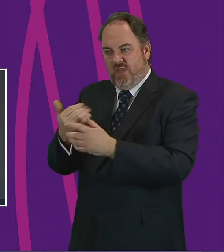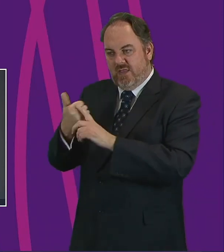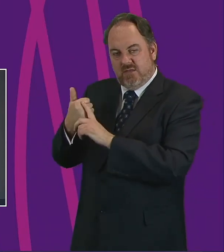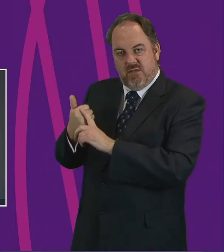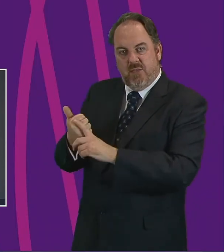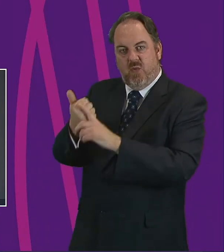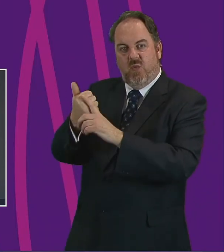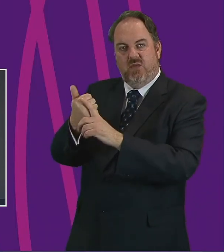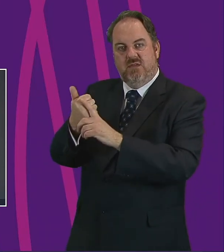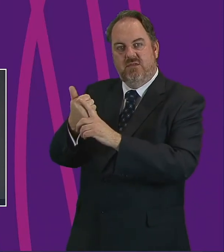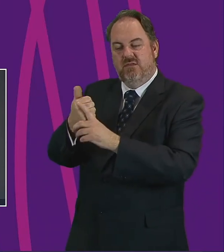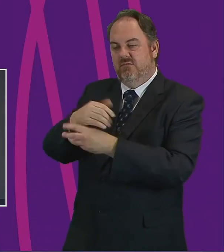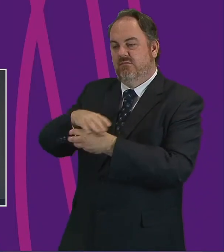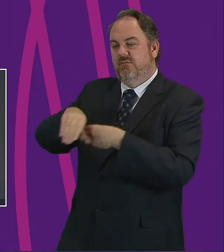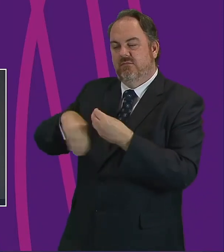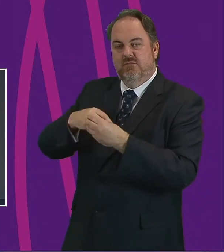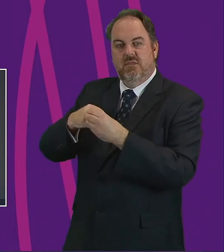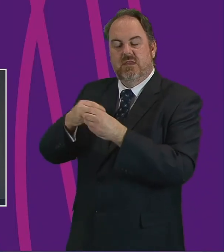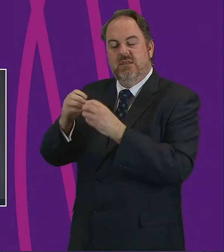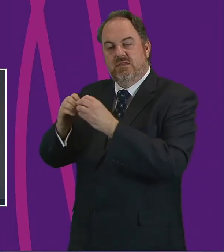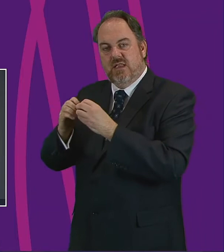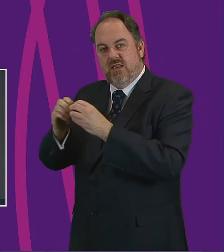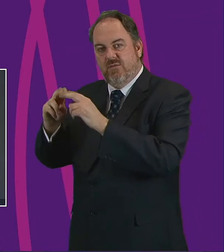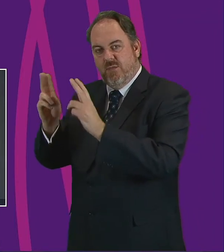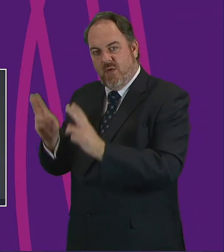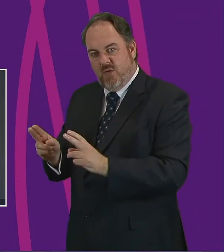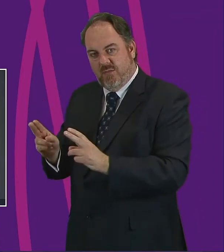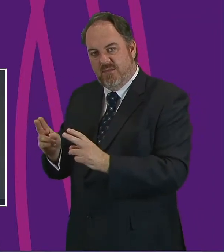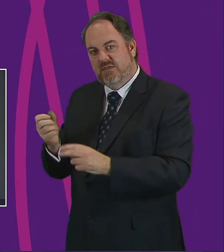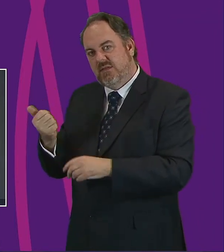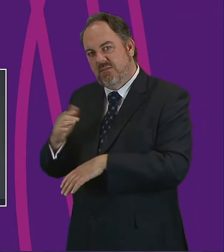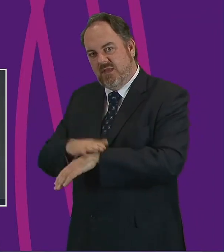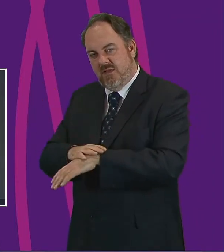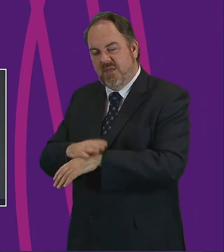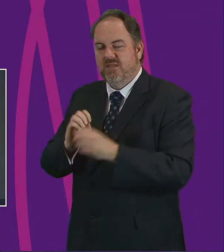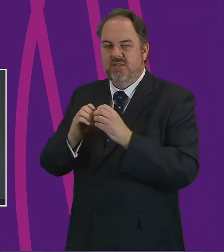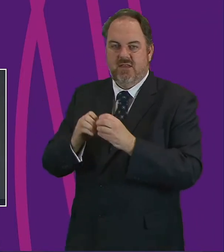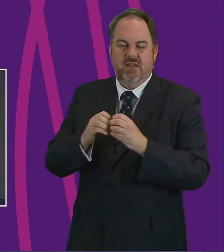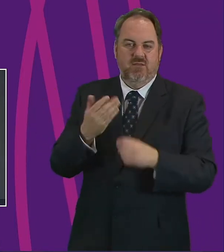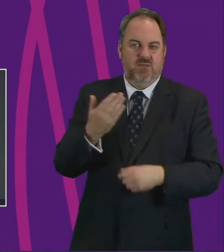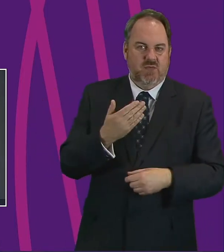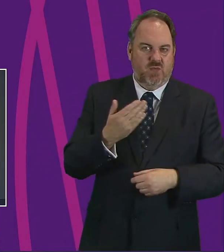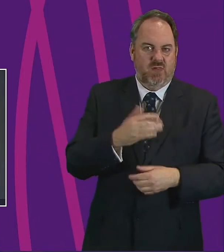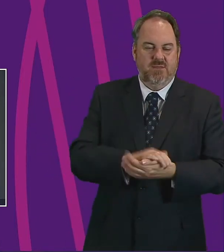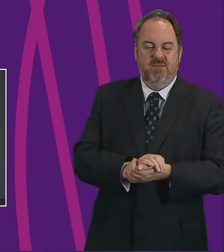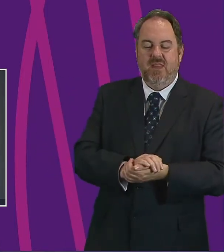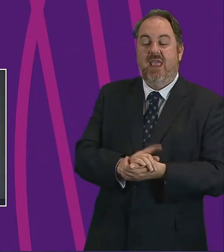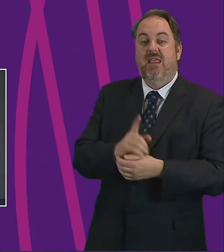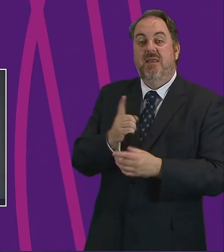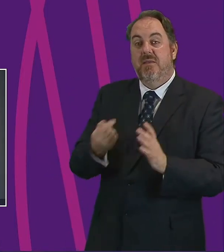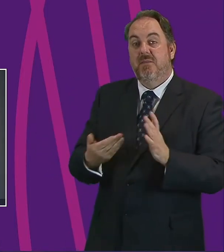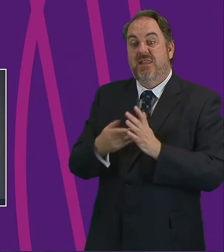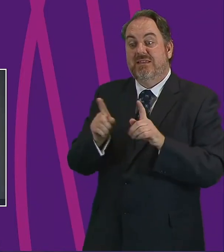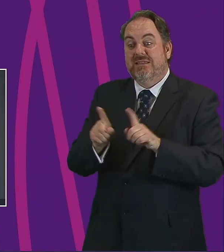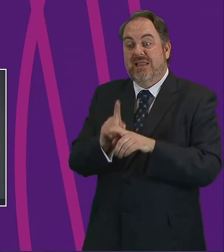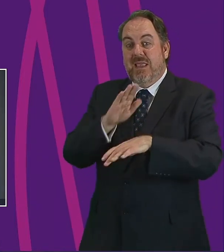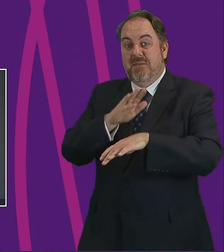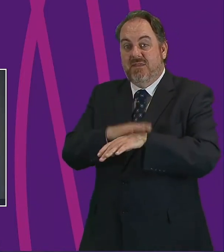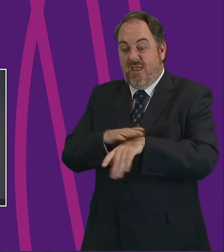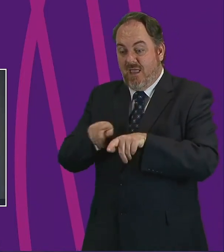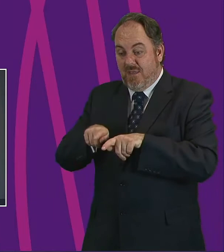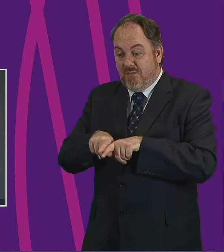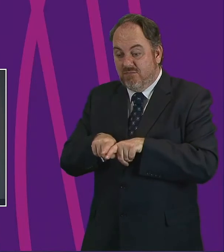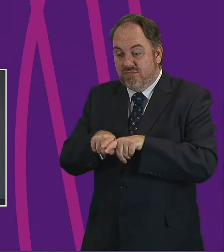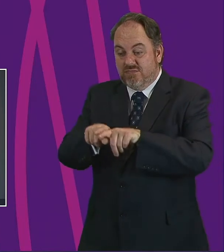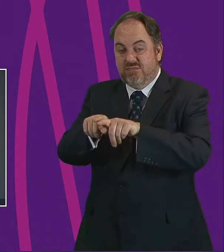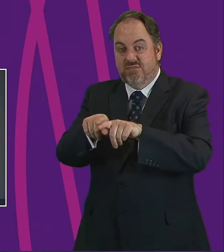and also individuals can return to employment and active employment as effectively as they possibly can do in